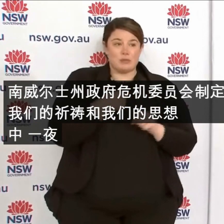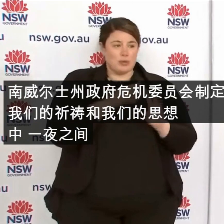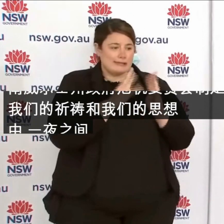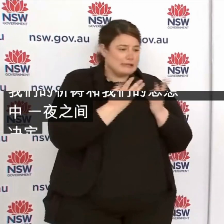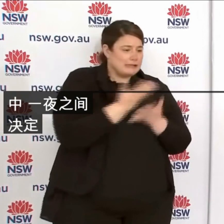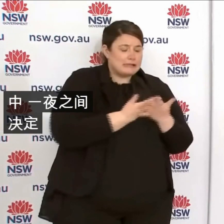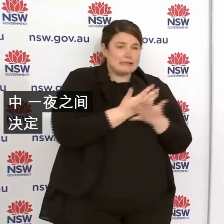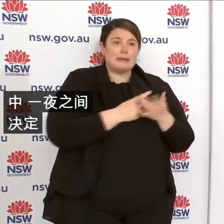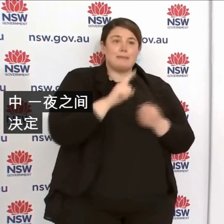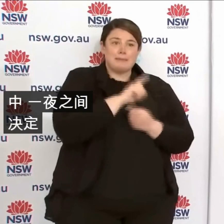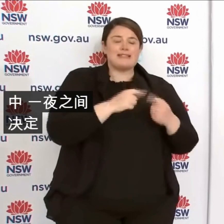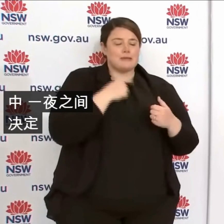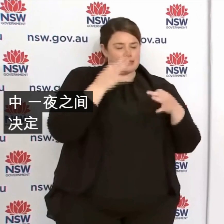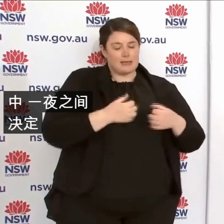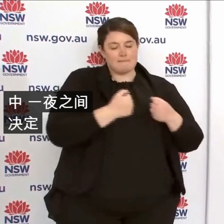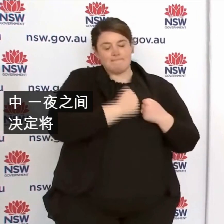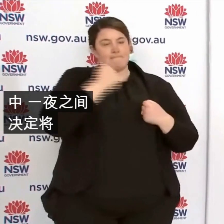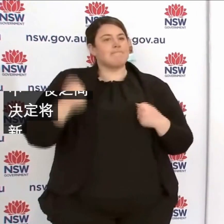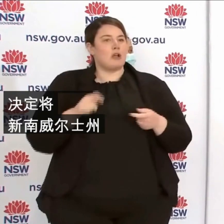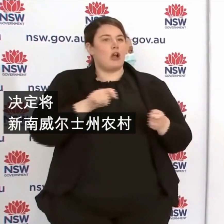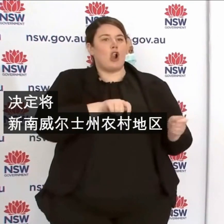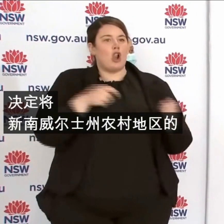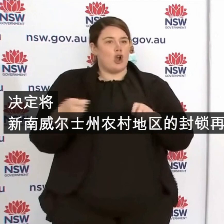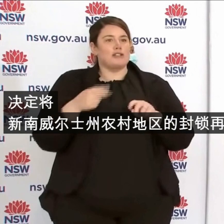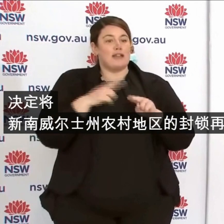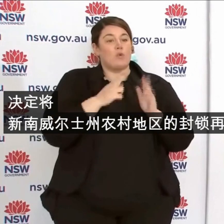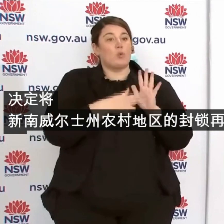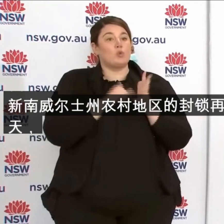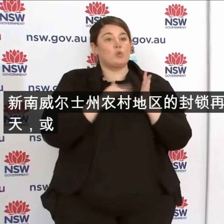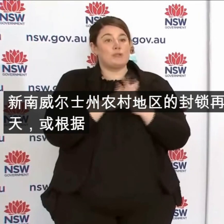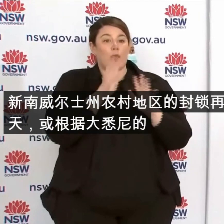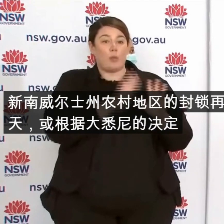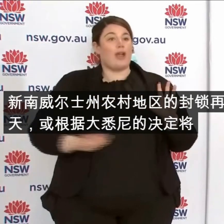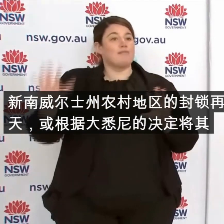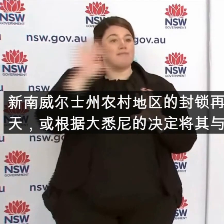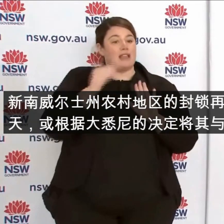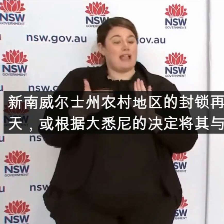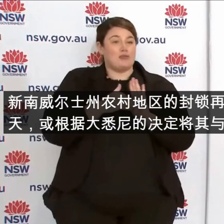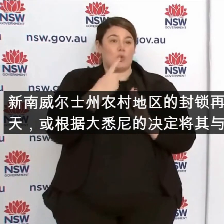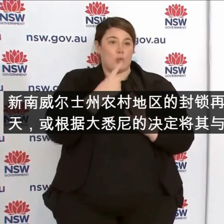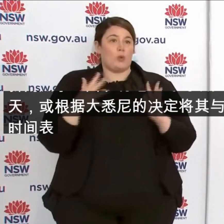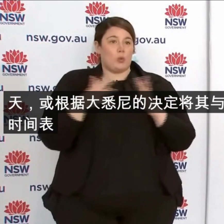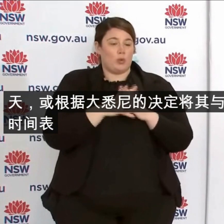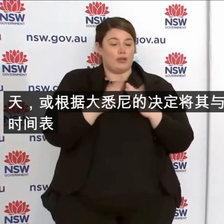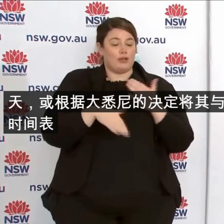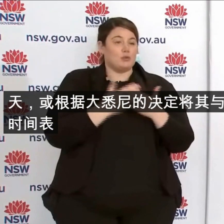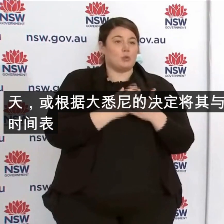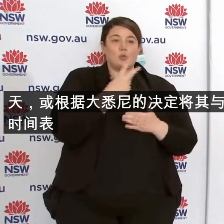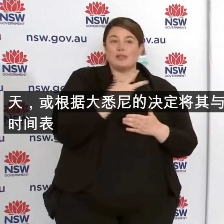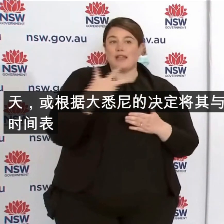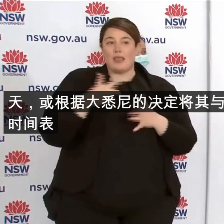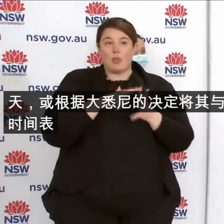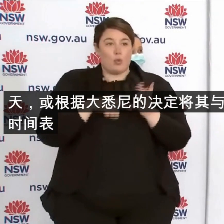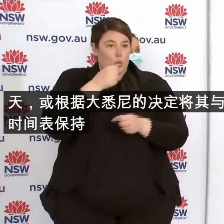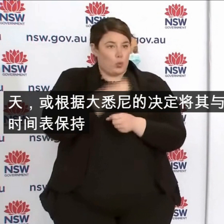overnight to extend a lockdown for regional and rural New South Wales for an additional 7 days, or to align it to the 28th of August timeline